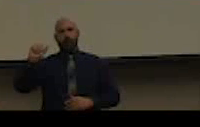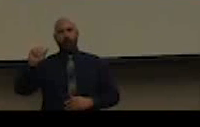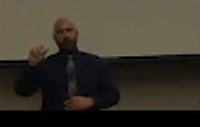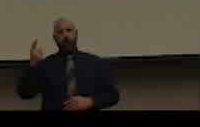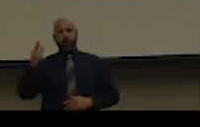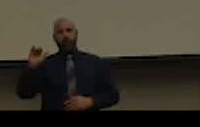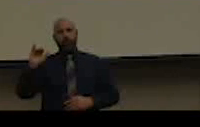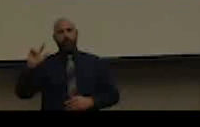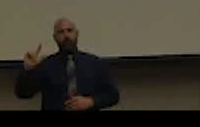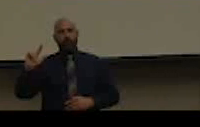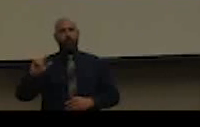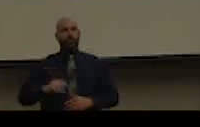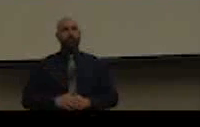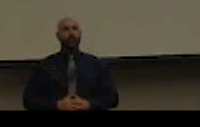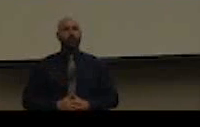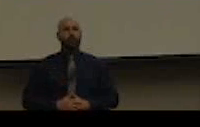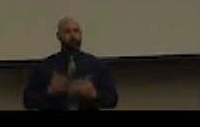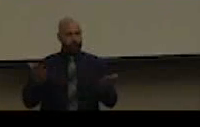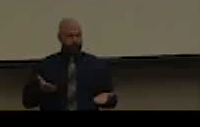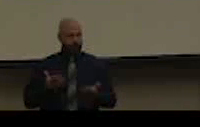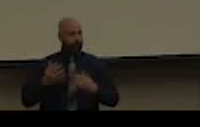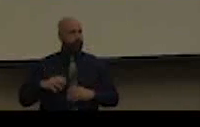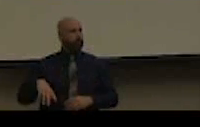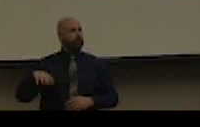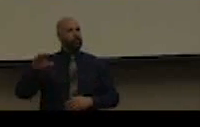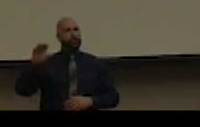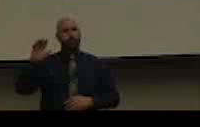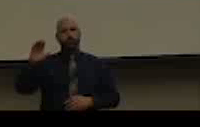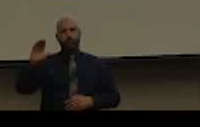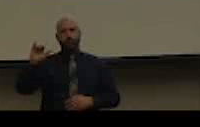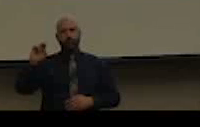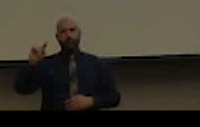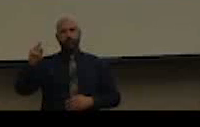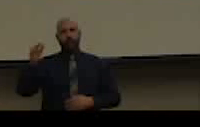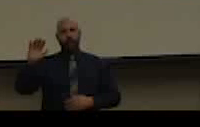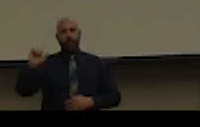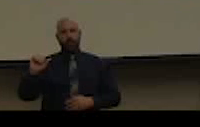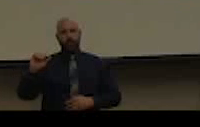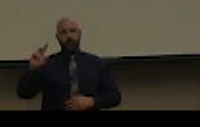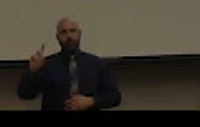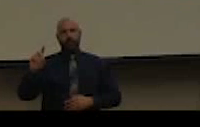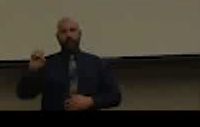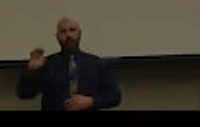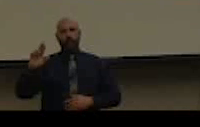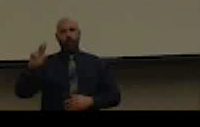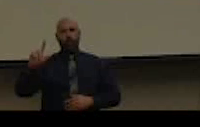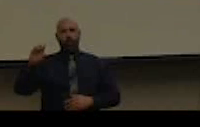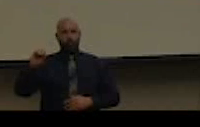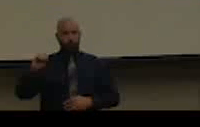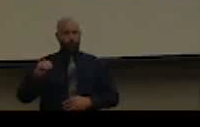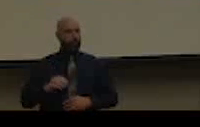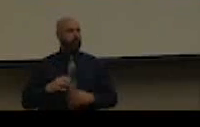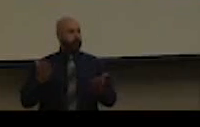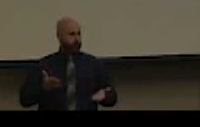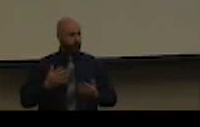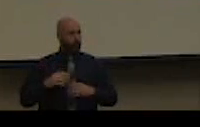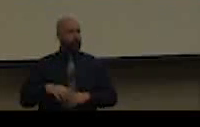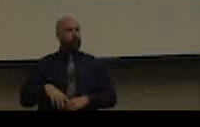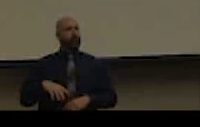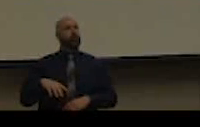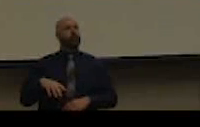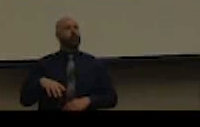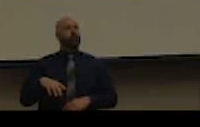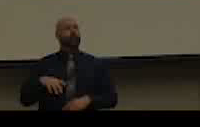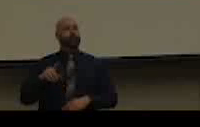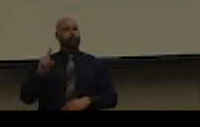Cynthia DiCarlo. Here. Dr. Gina Easterly. Here. First Lady Donna Edwards.